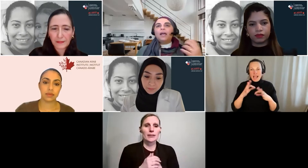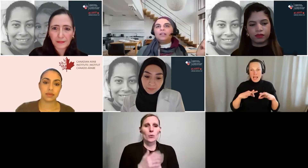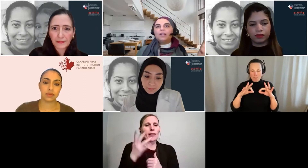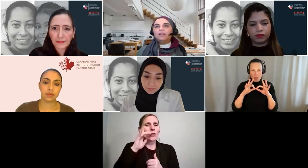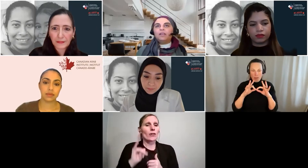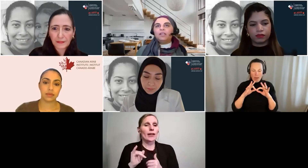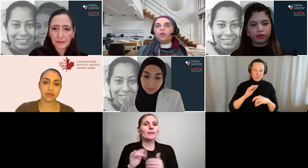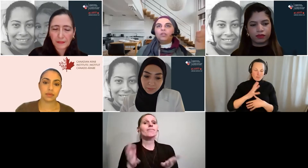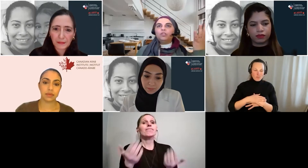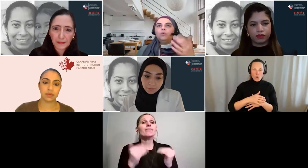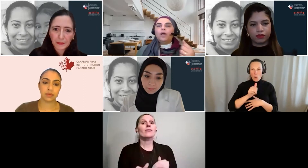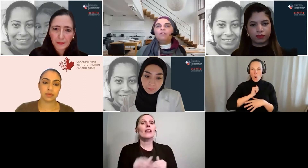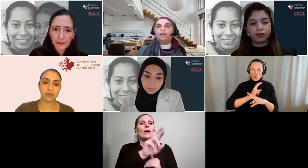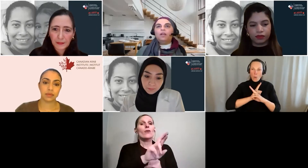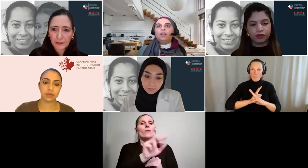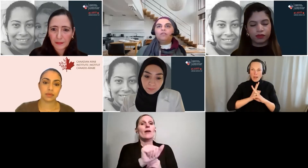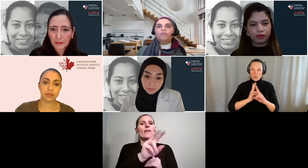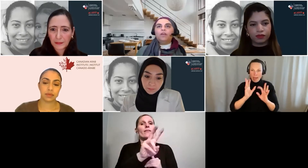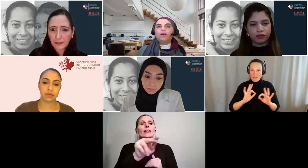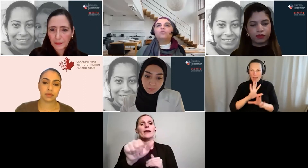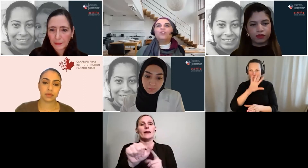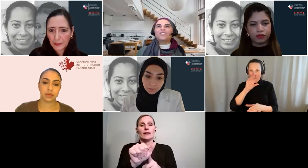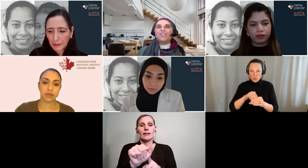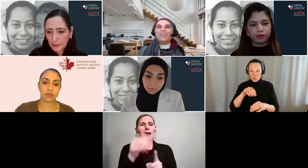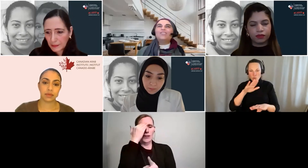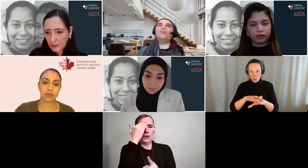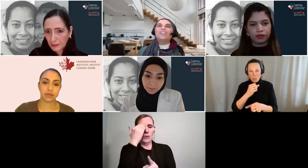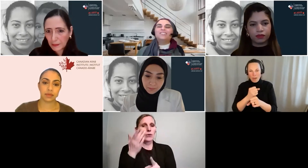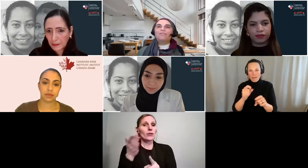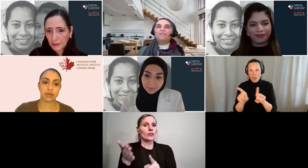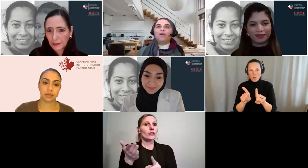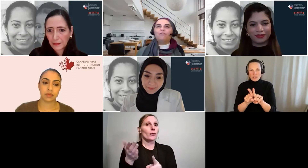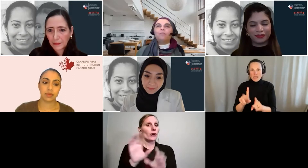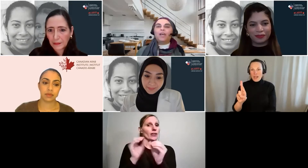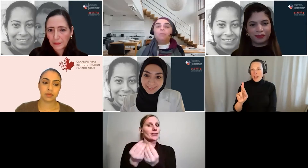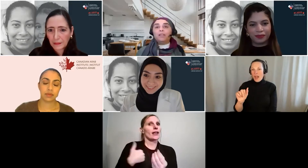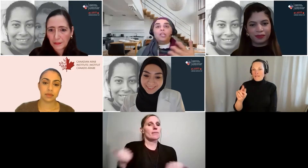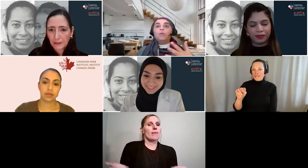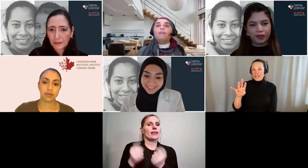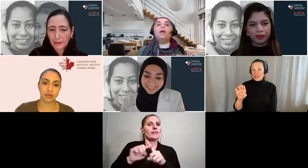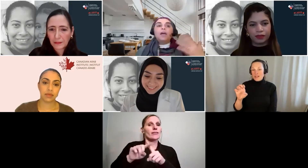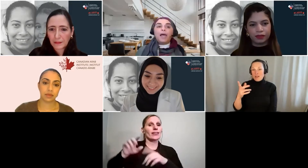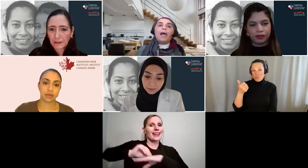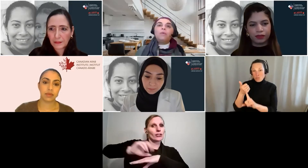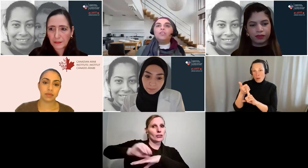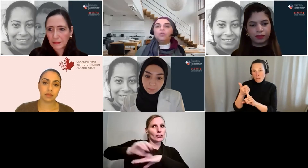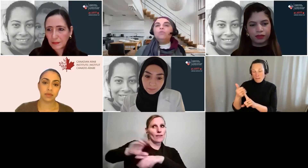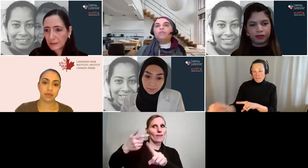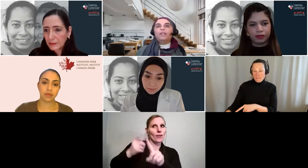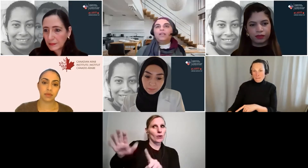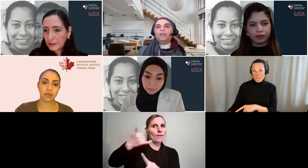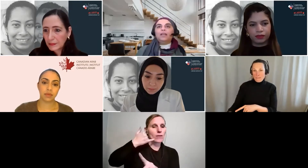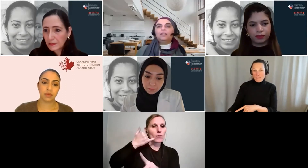Ravina, I'd like to, you have a lot of counselors at your end from the helpline that you have. How are